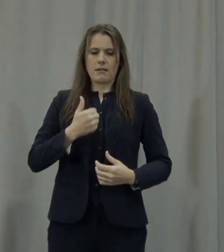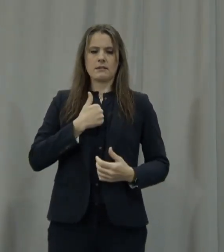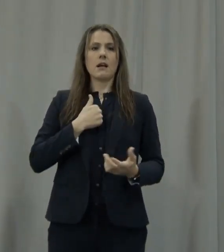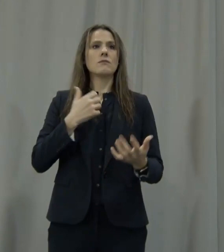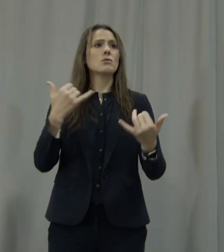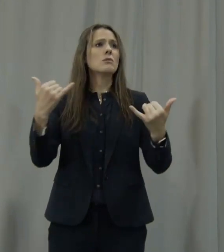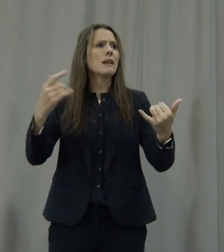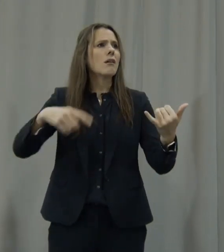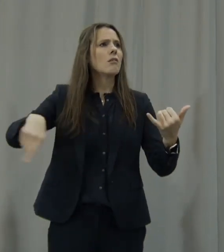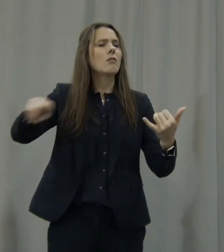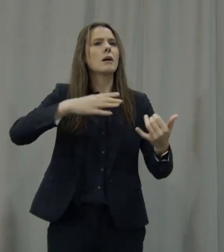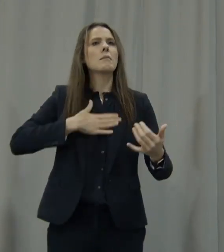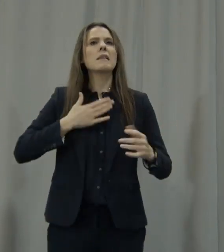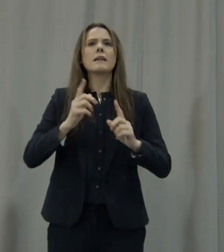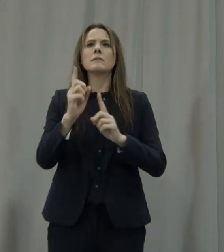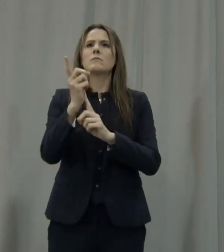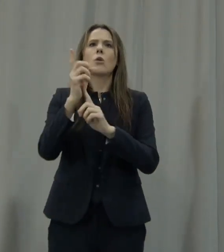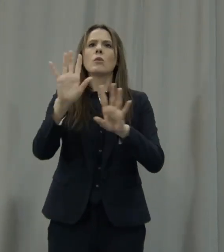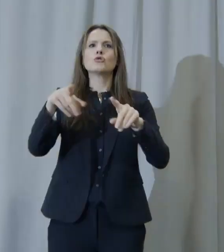body.